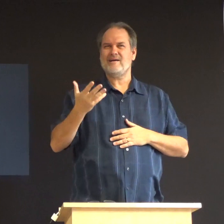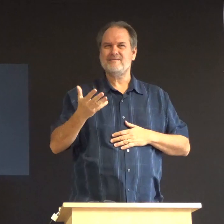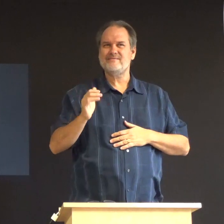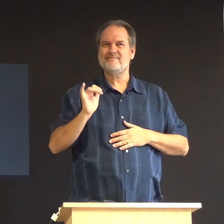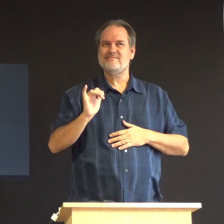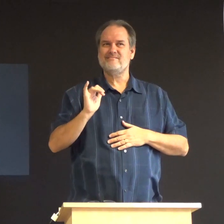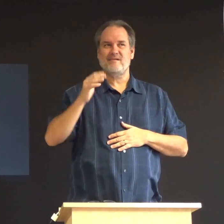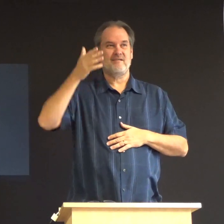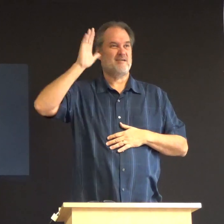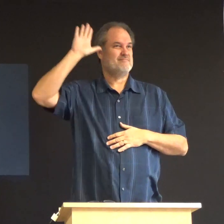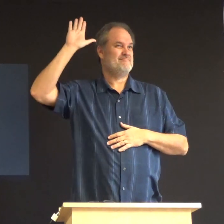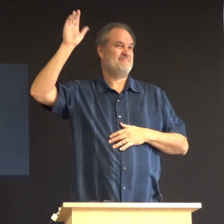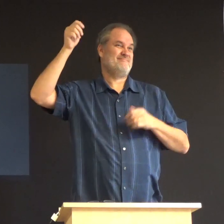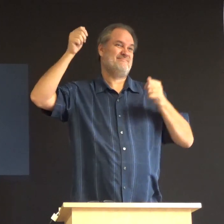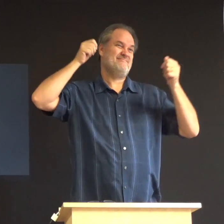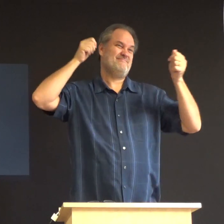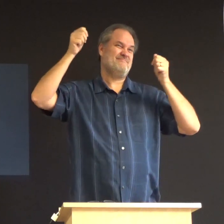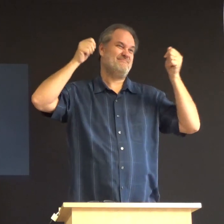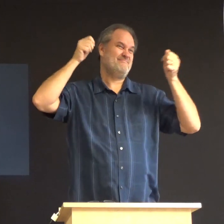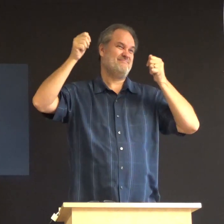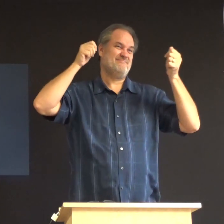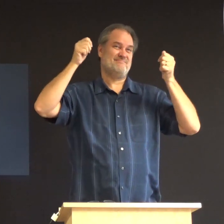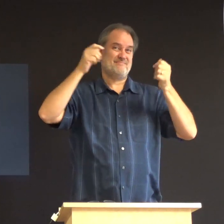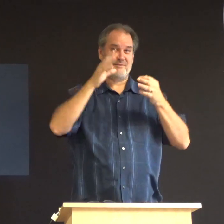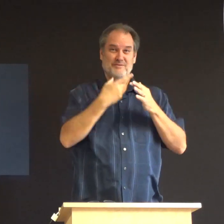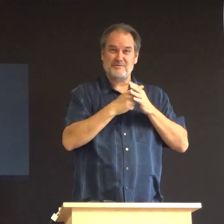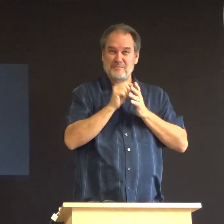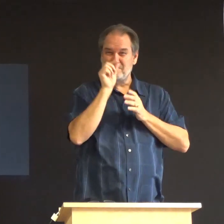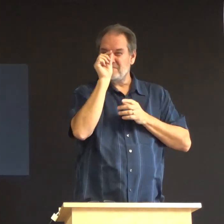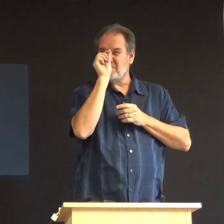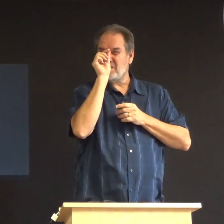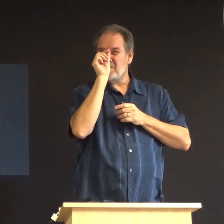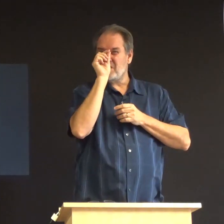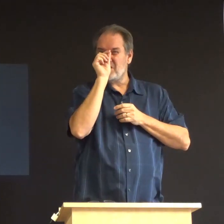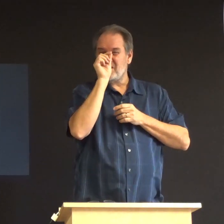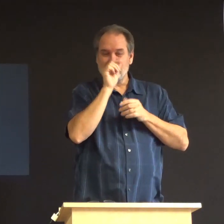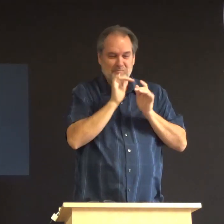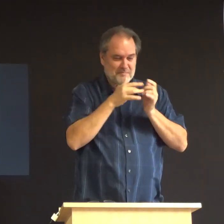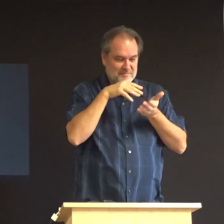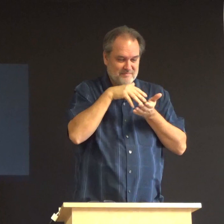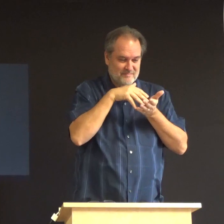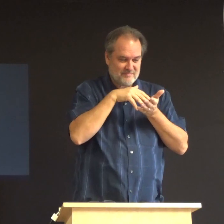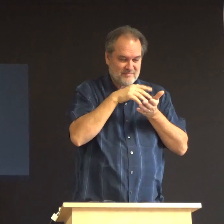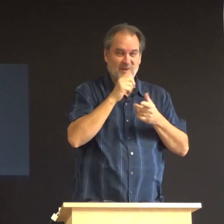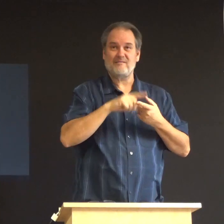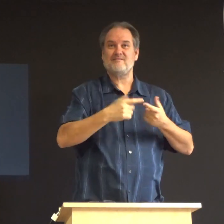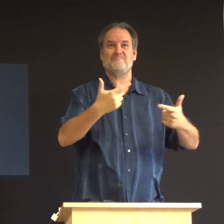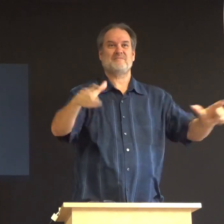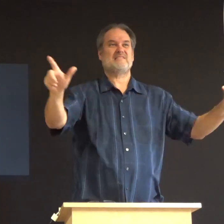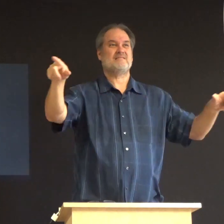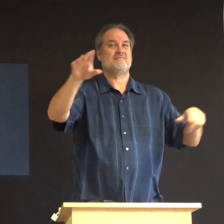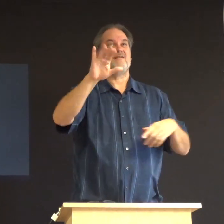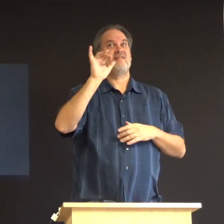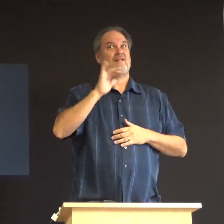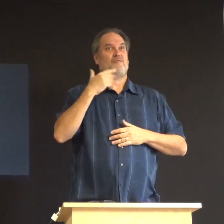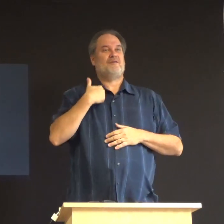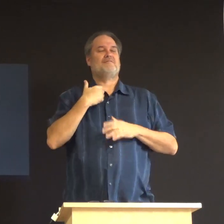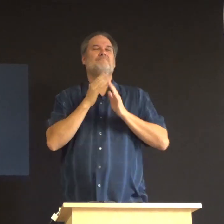wasn't fun. It's the way that God does. Smart, but it was something small.